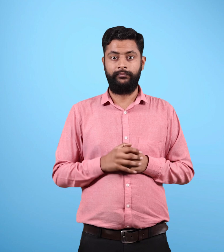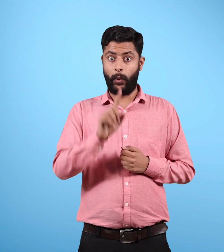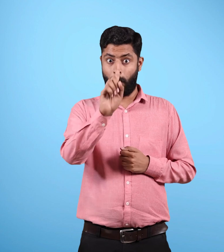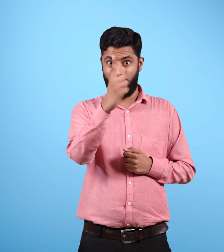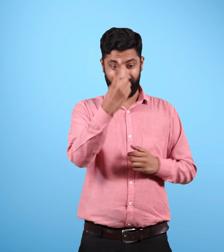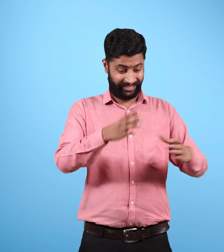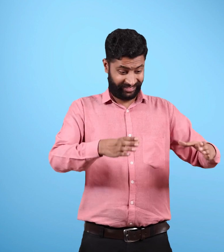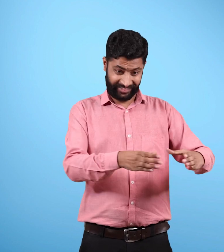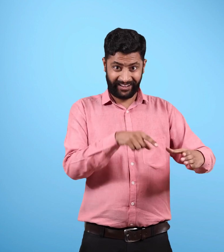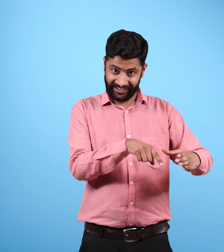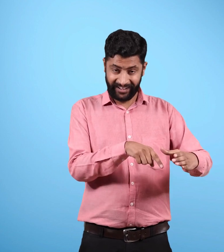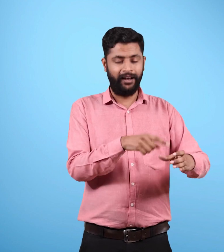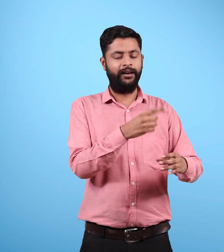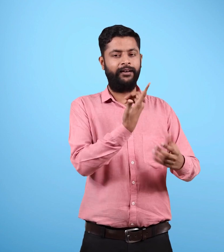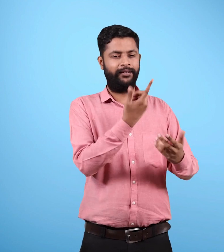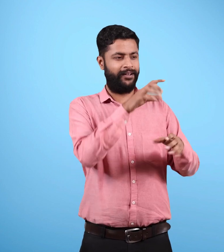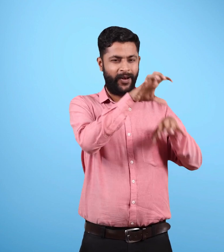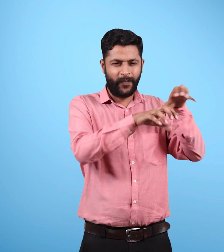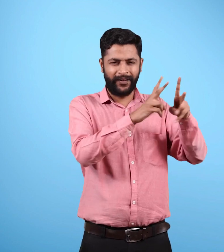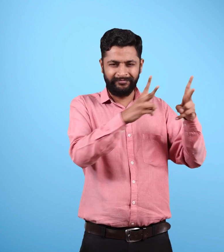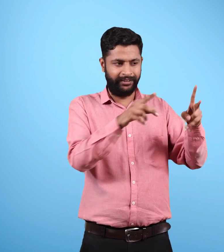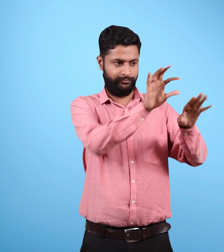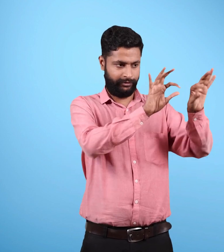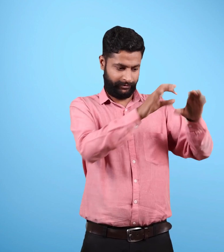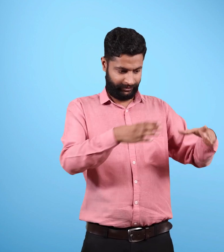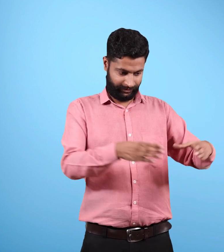Place animals which eat only plants